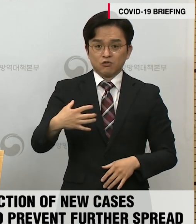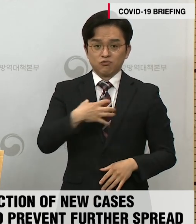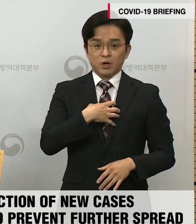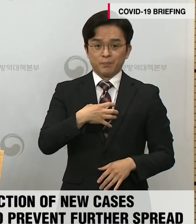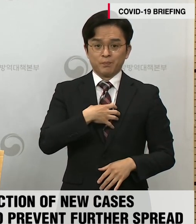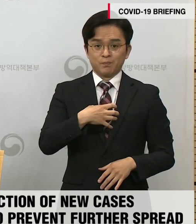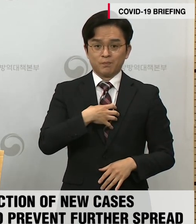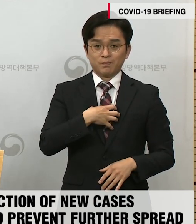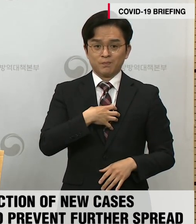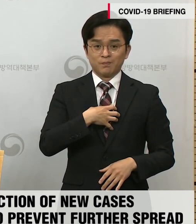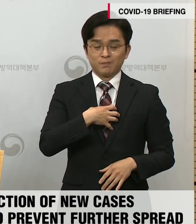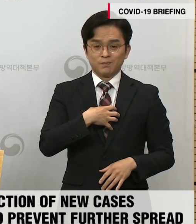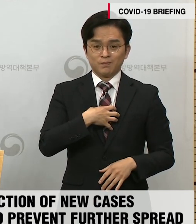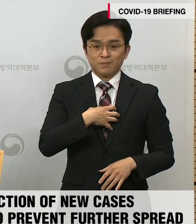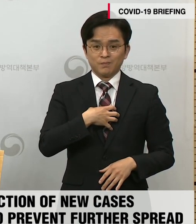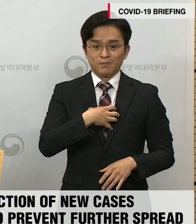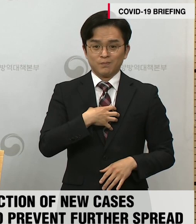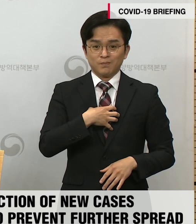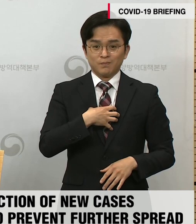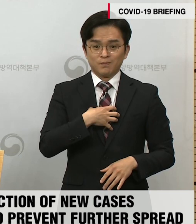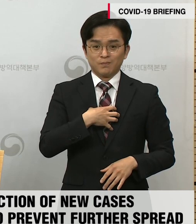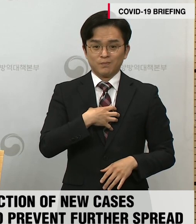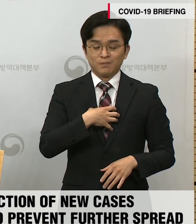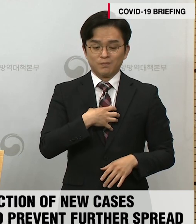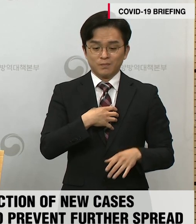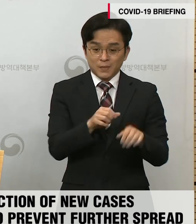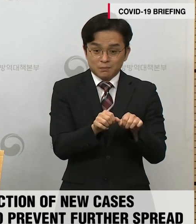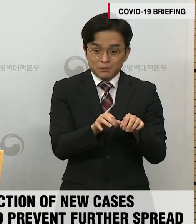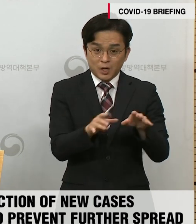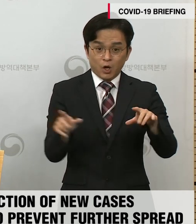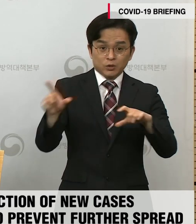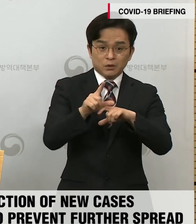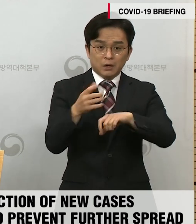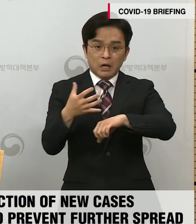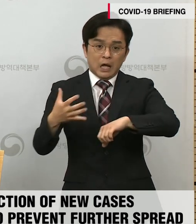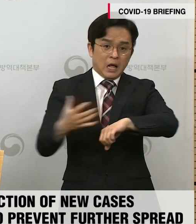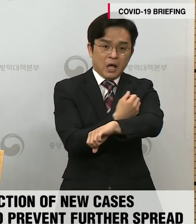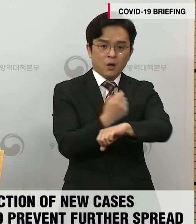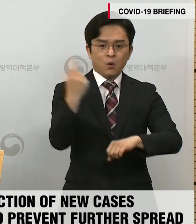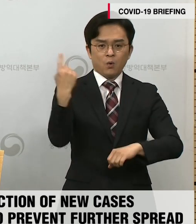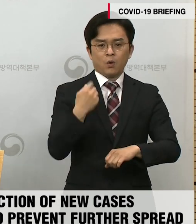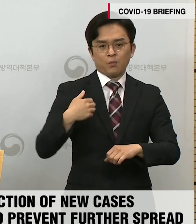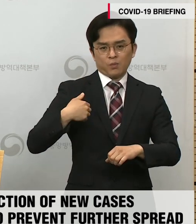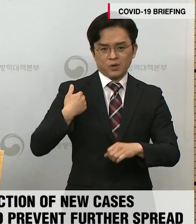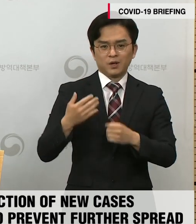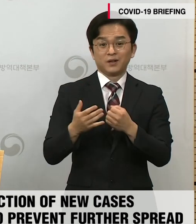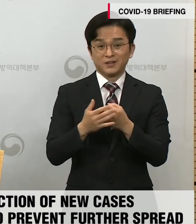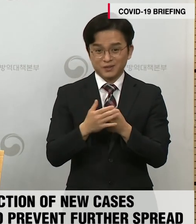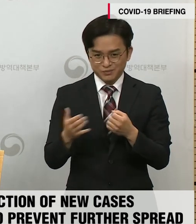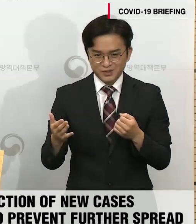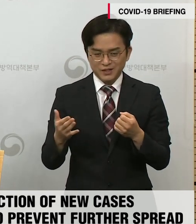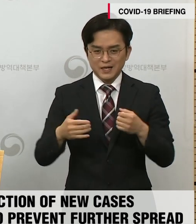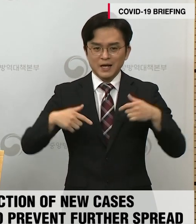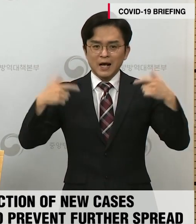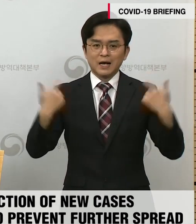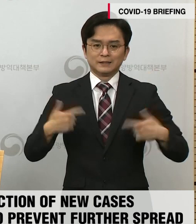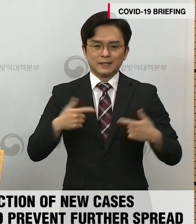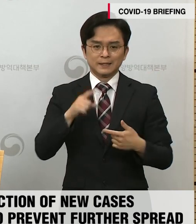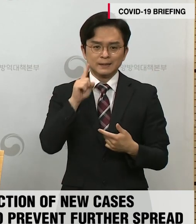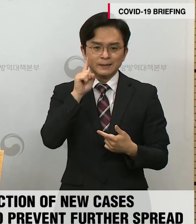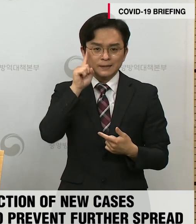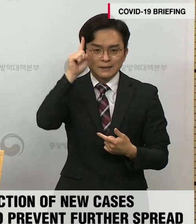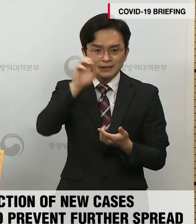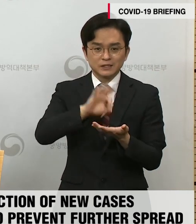the infections among the community, and we also need always to keep an alert and keep in